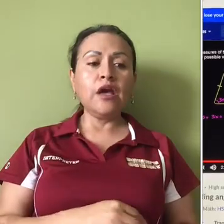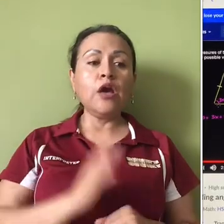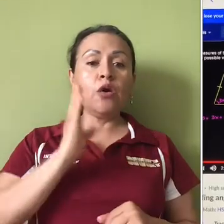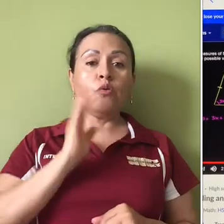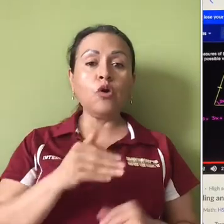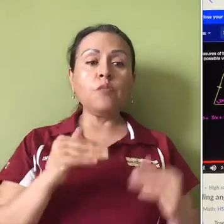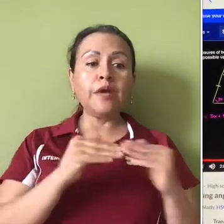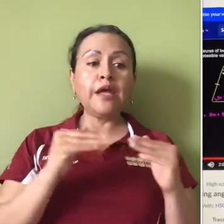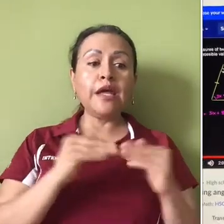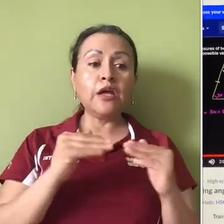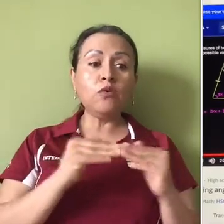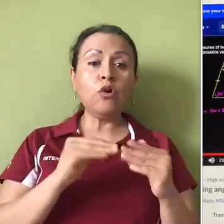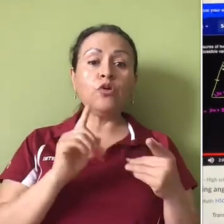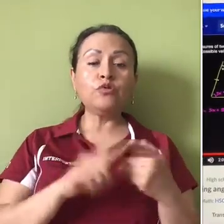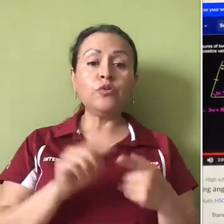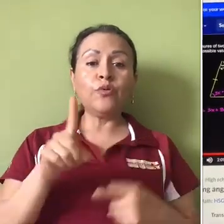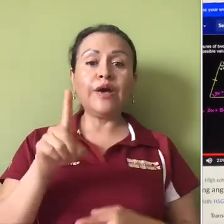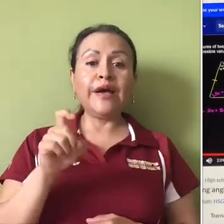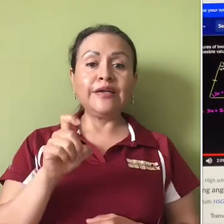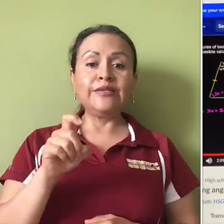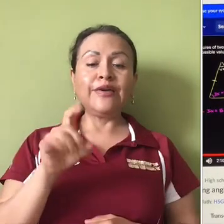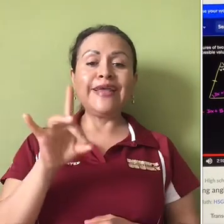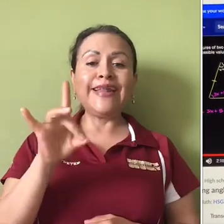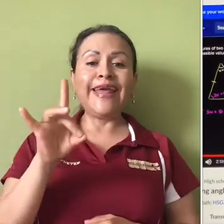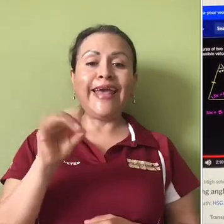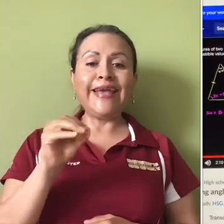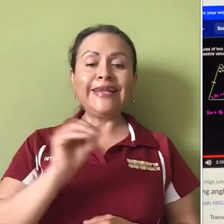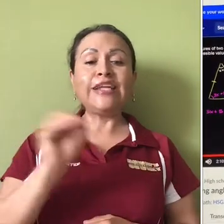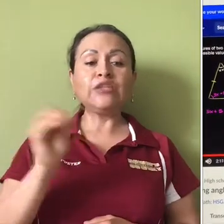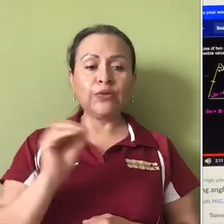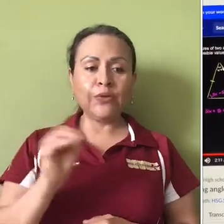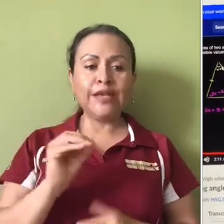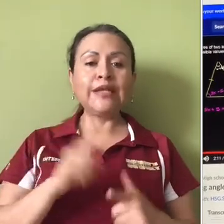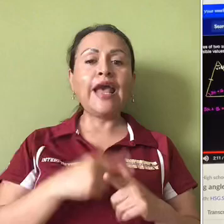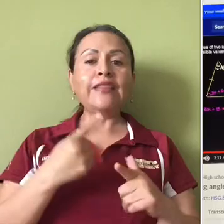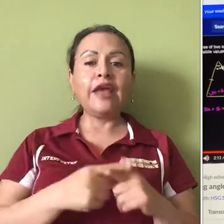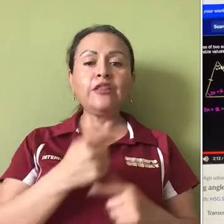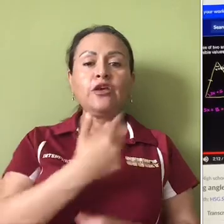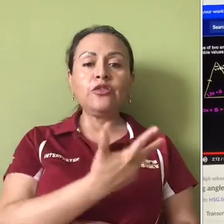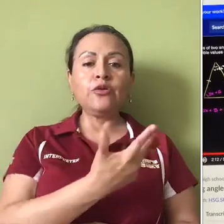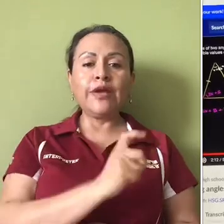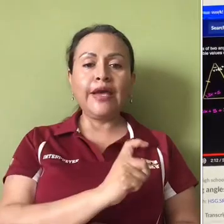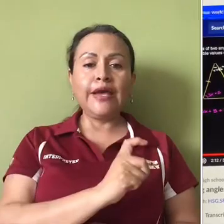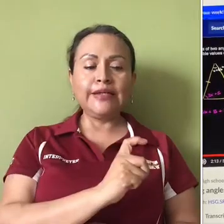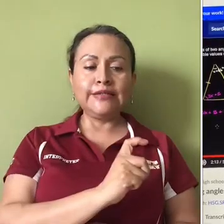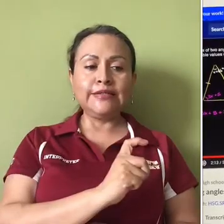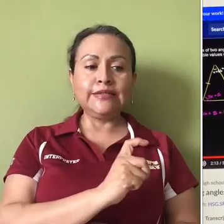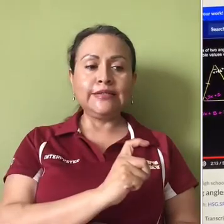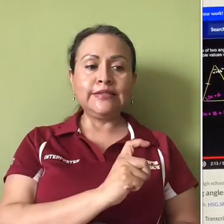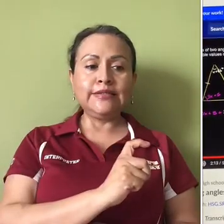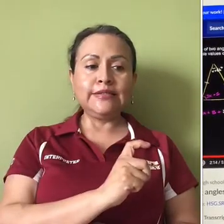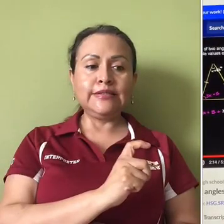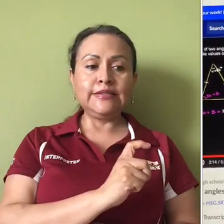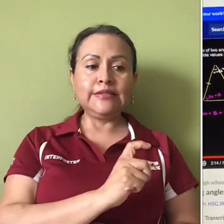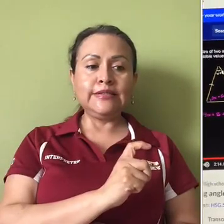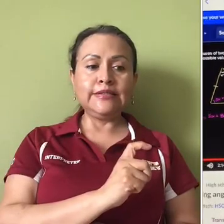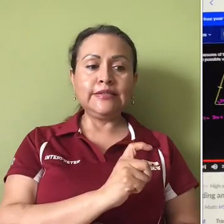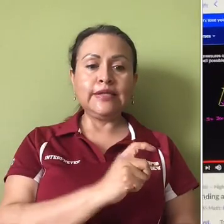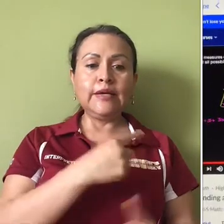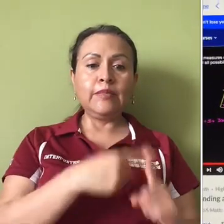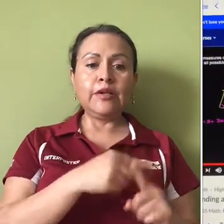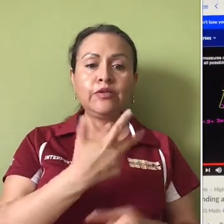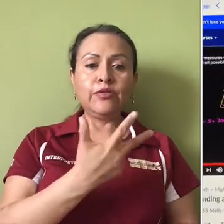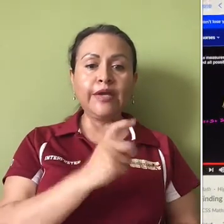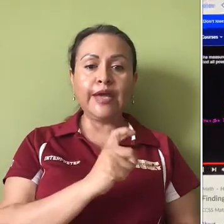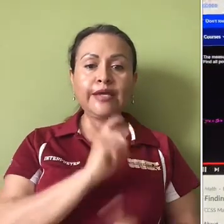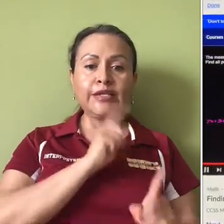to be equal to 180 degrees. We have 3x, let's just add up, you have 3x plus 3x,